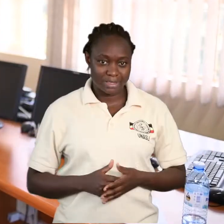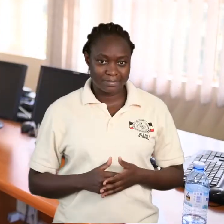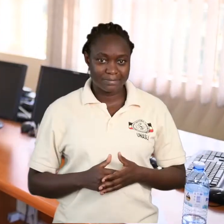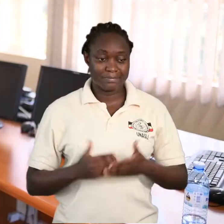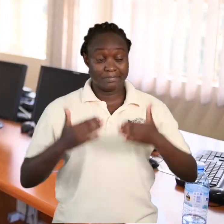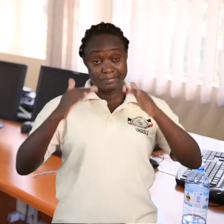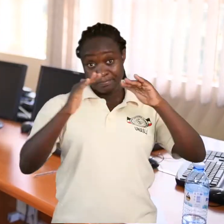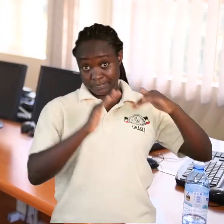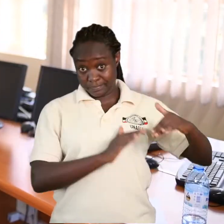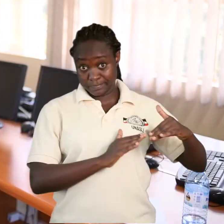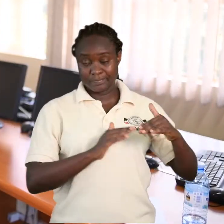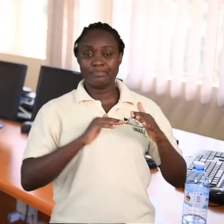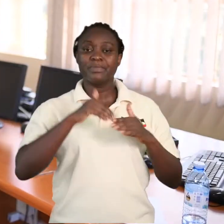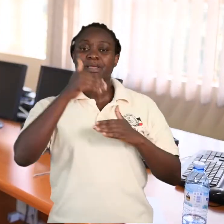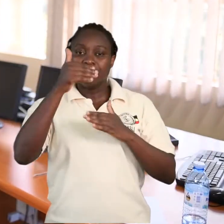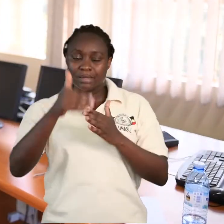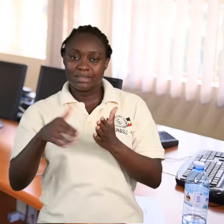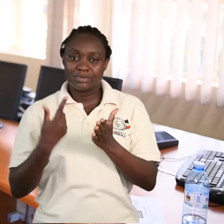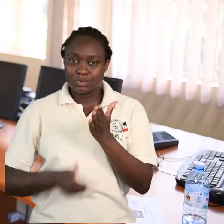2.